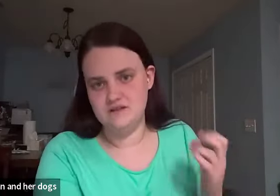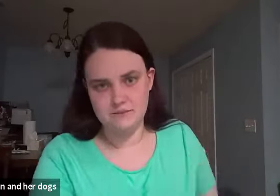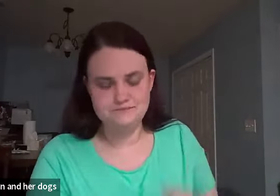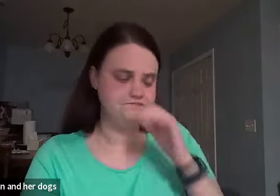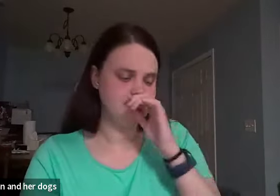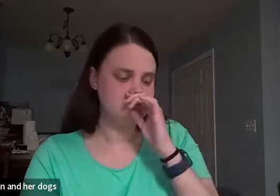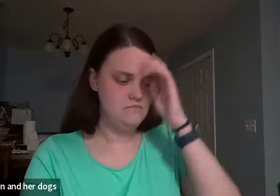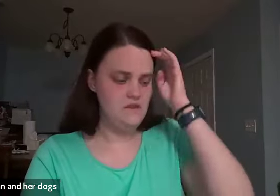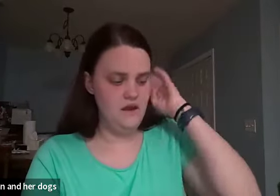used to them.